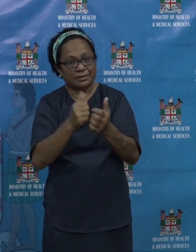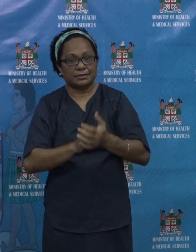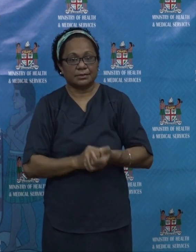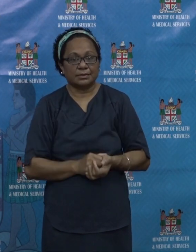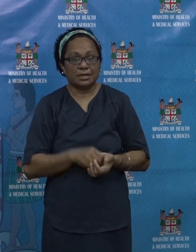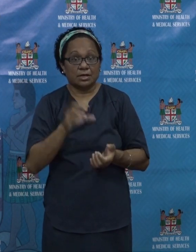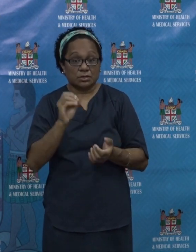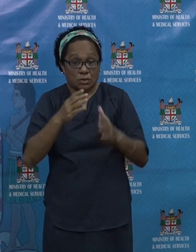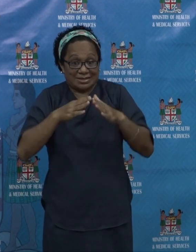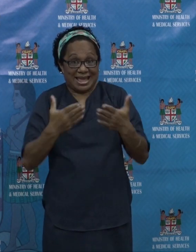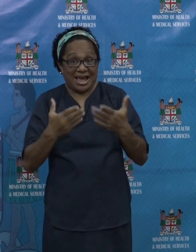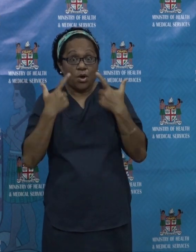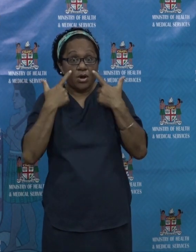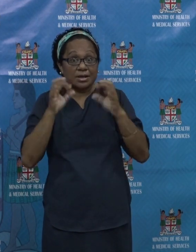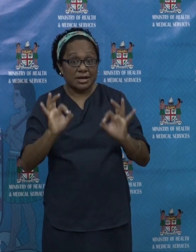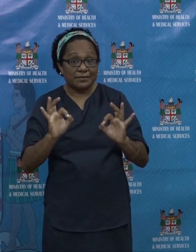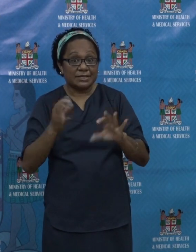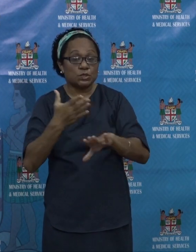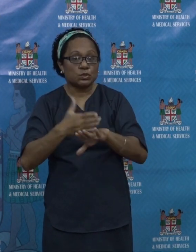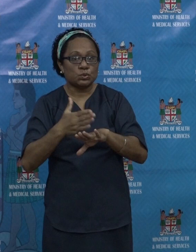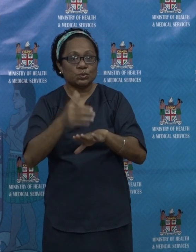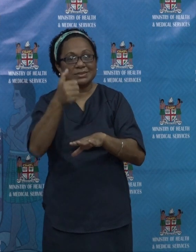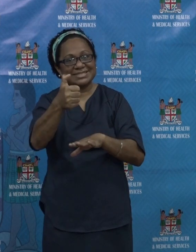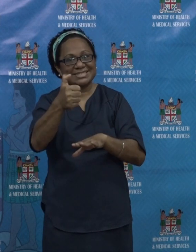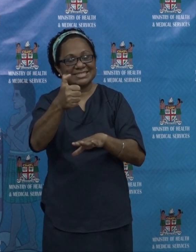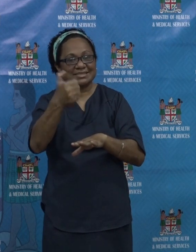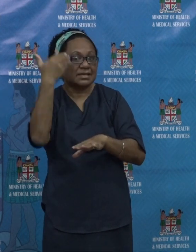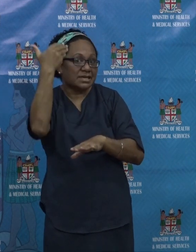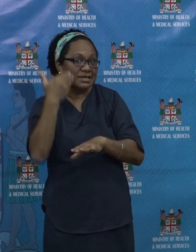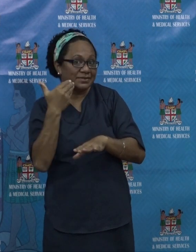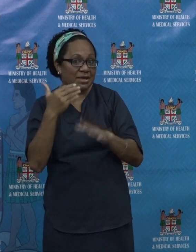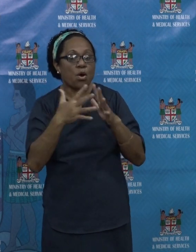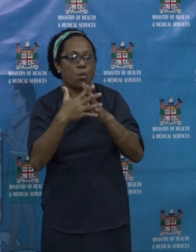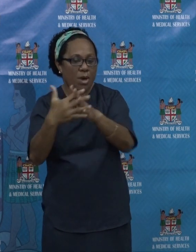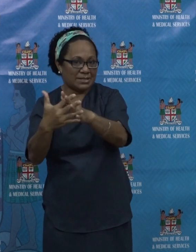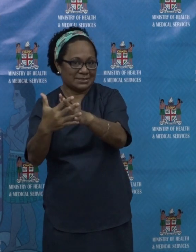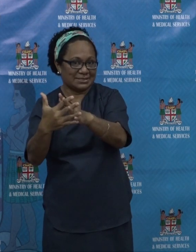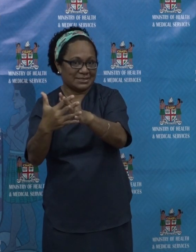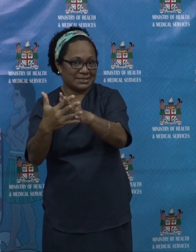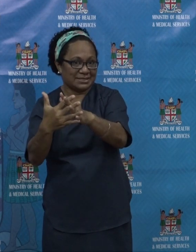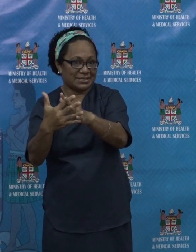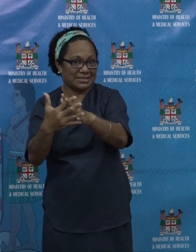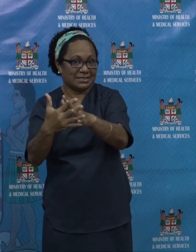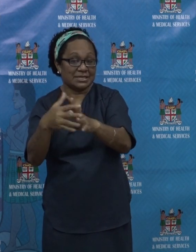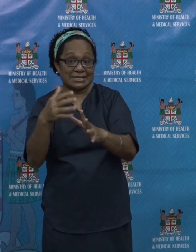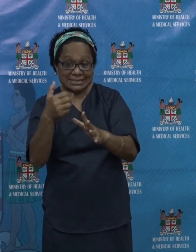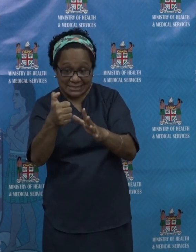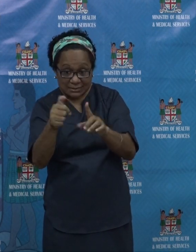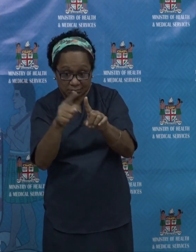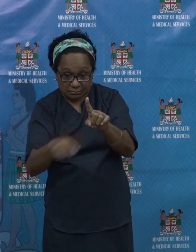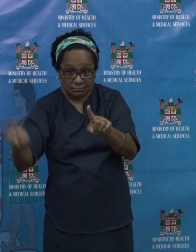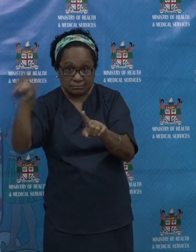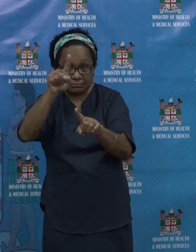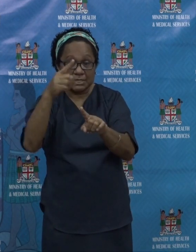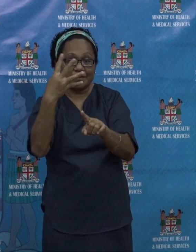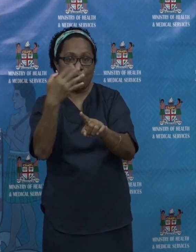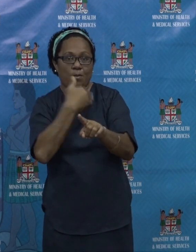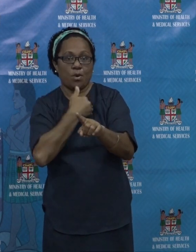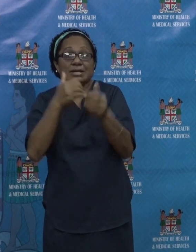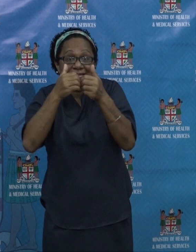the curfew hours throughout the Western Division will begin from 6 p.m. and end at 4 a.m. from